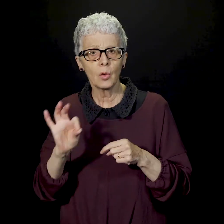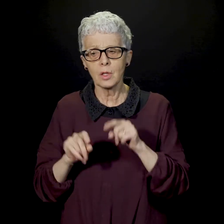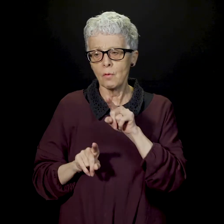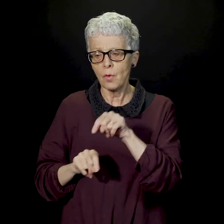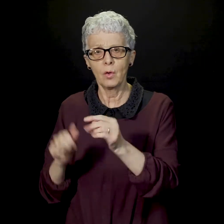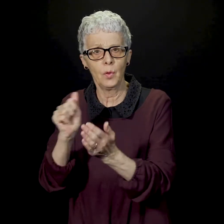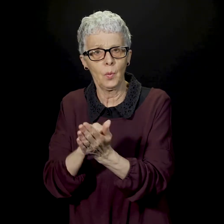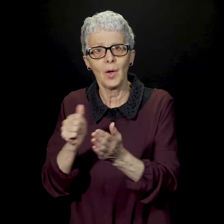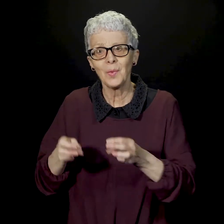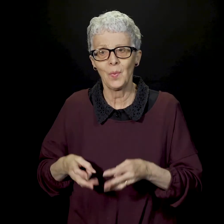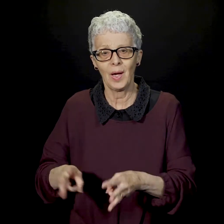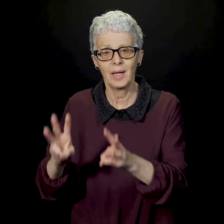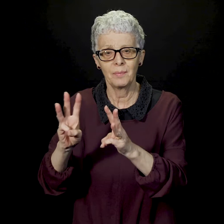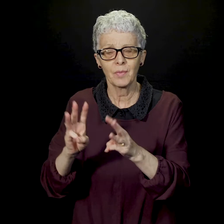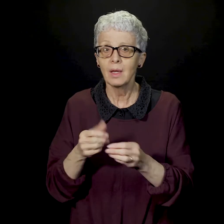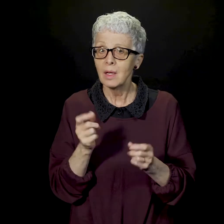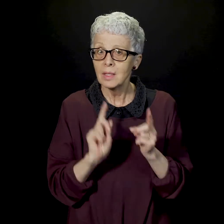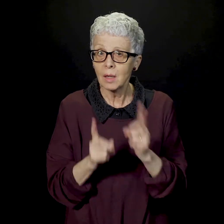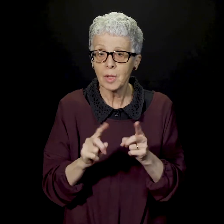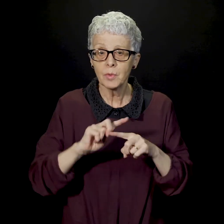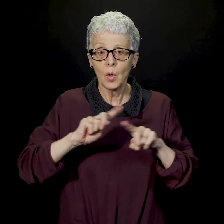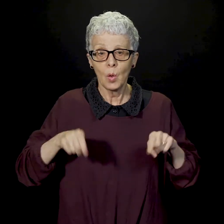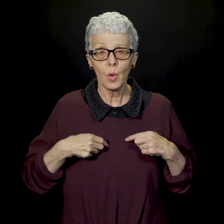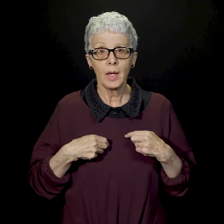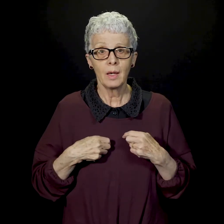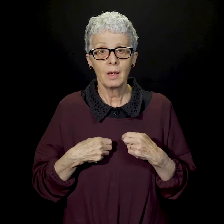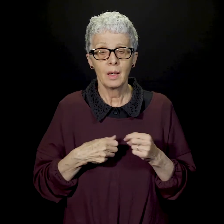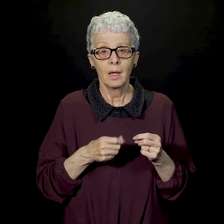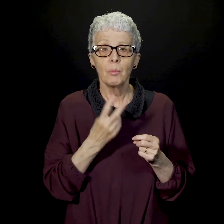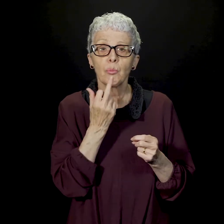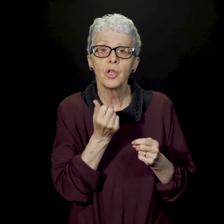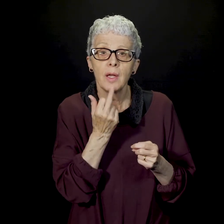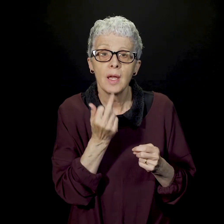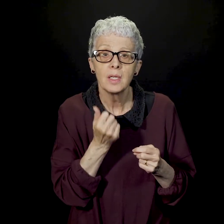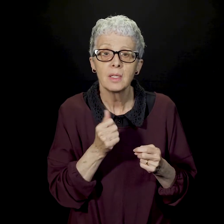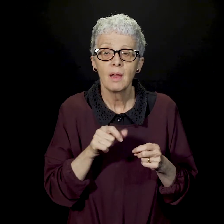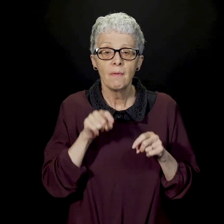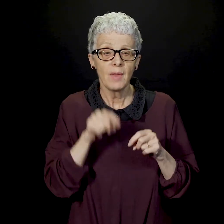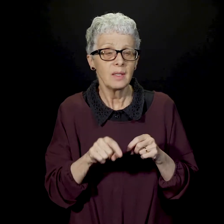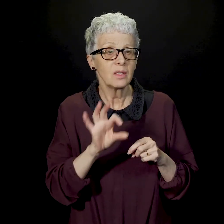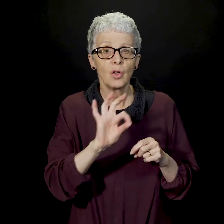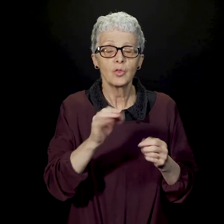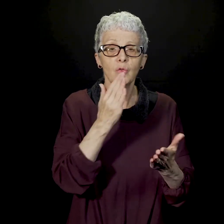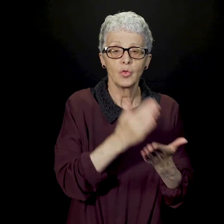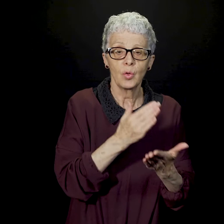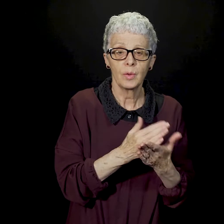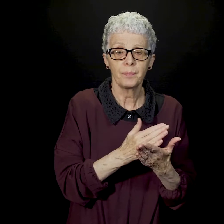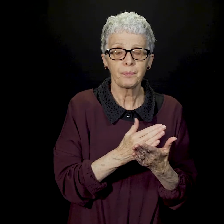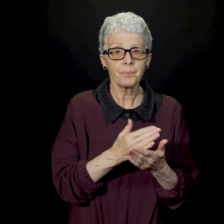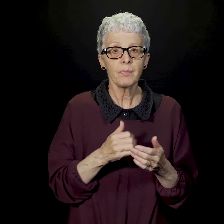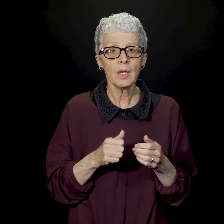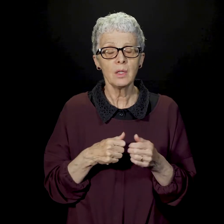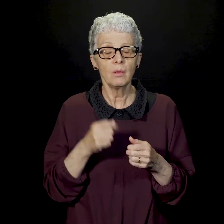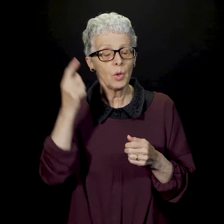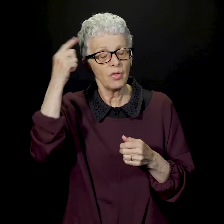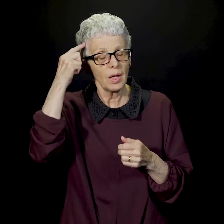which includes that at times we've pretended that that culture doesn't even exist. It's just been too hard, fingers in the